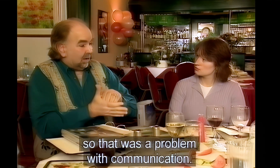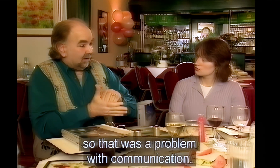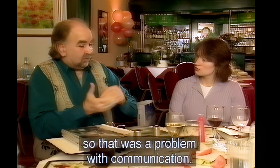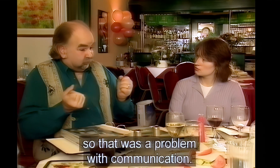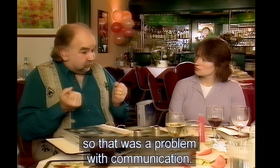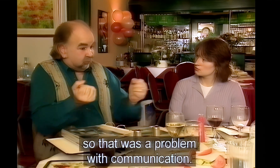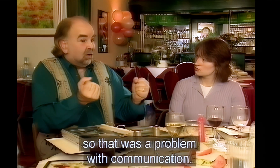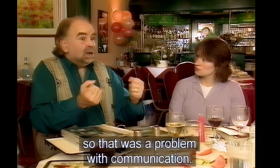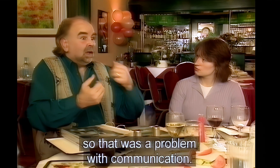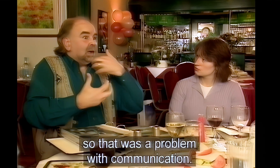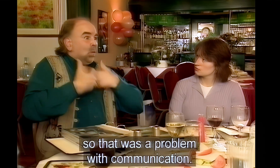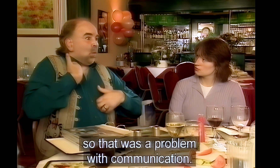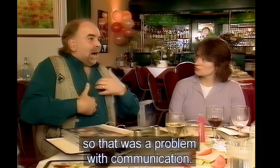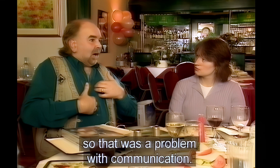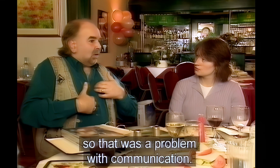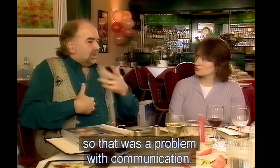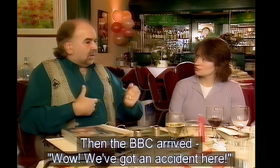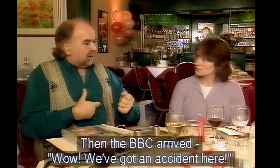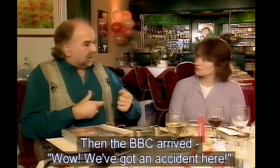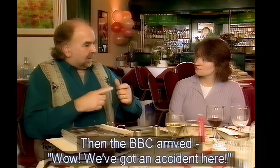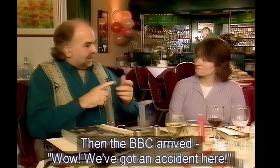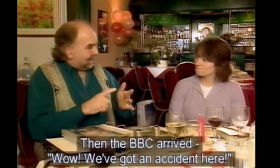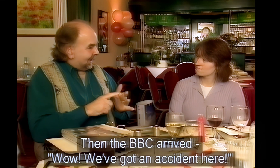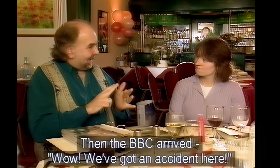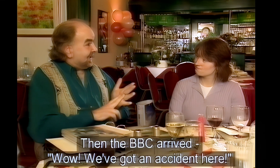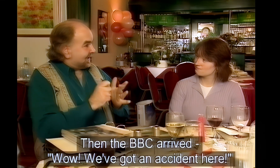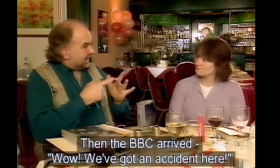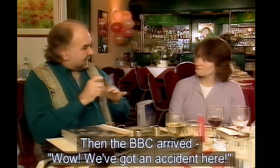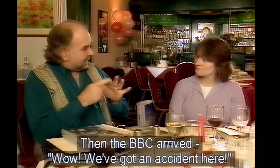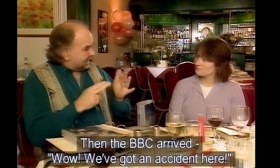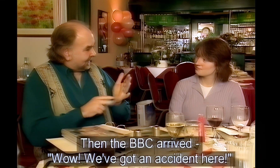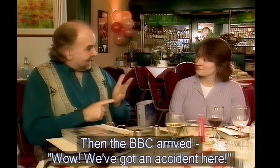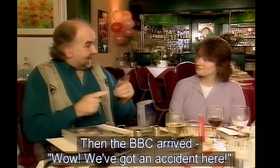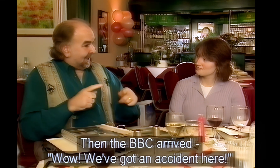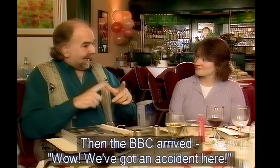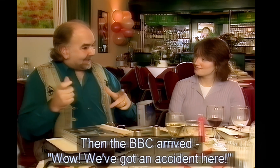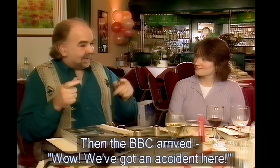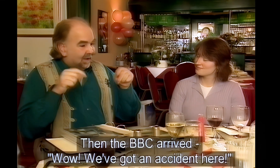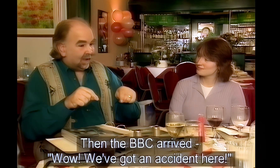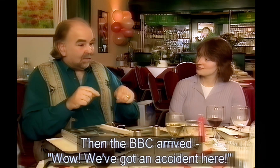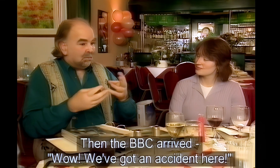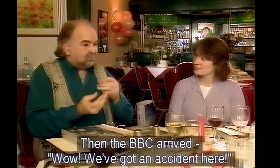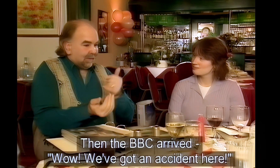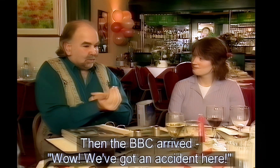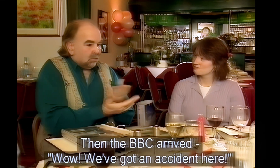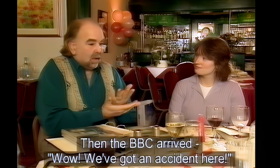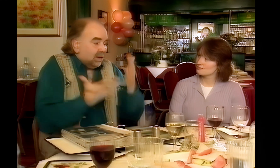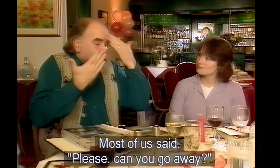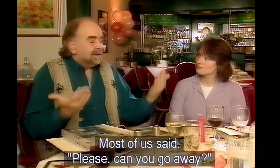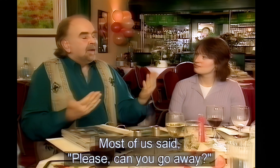arrived. Wow, we've got an incident, an accident here, perhaps some blood.